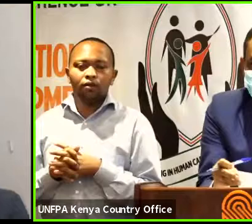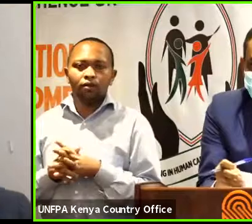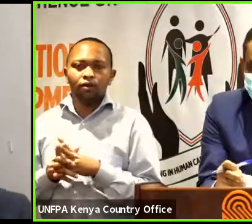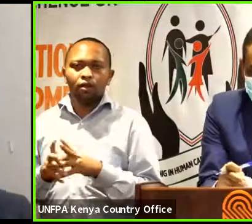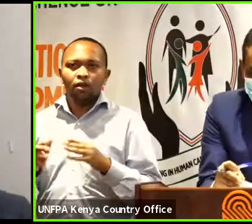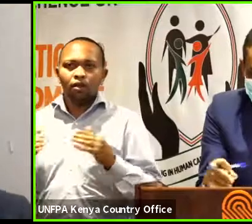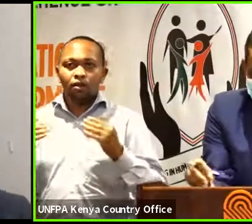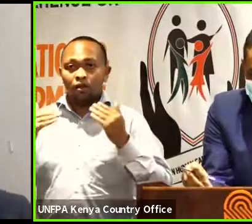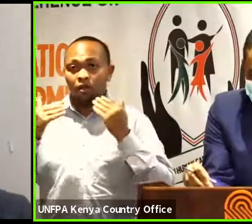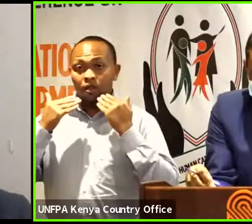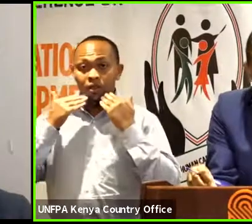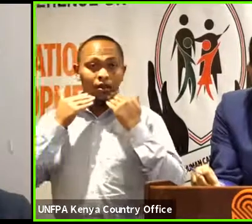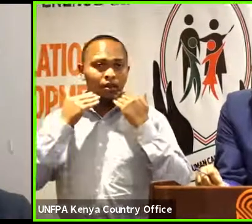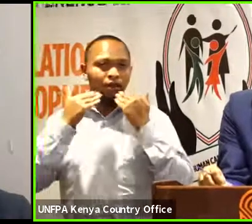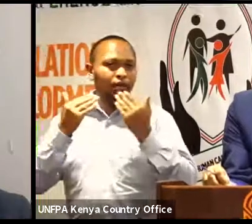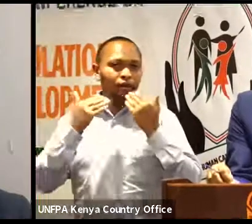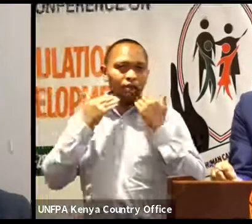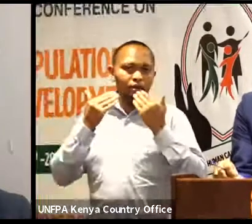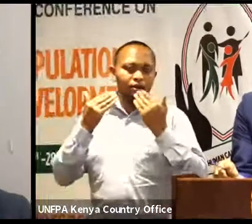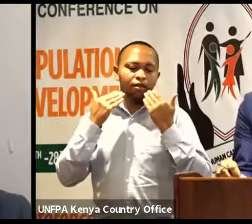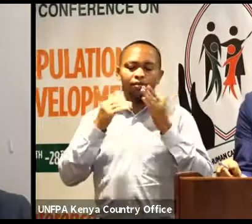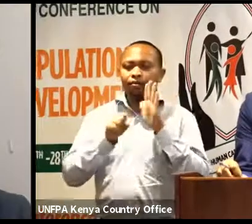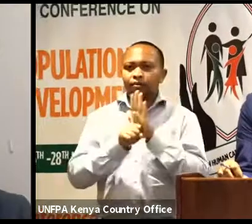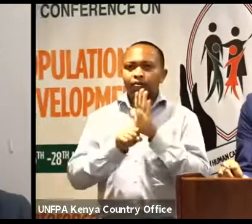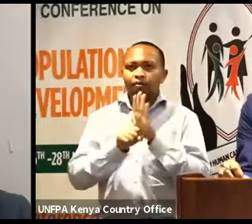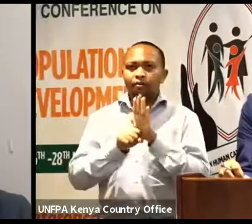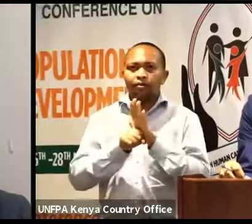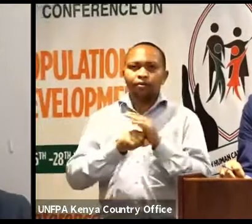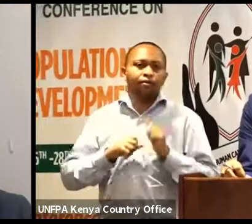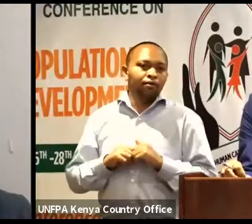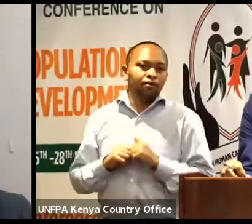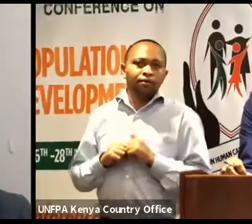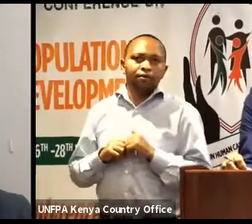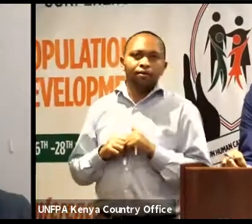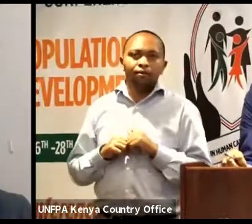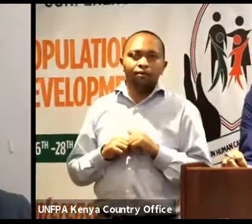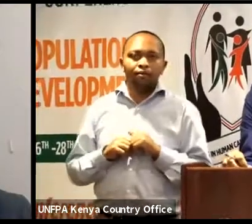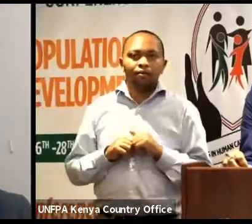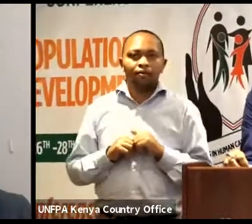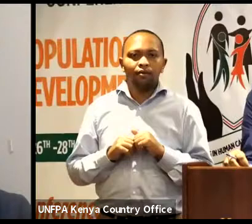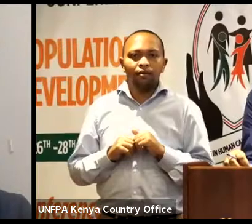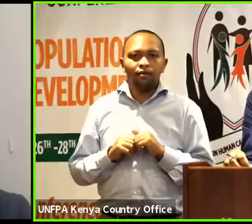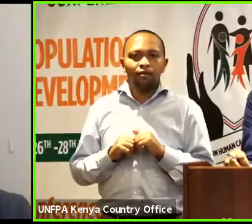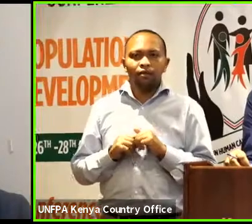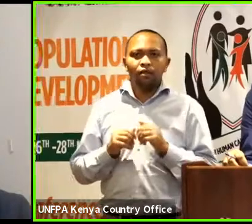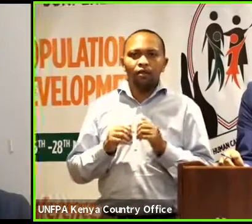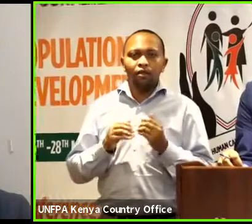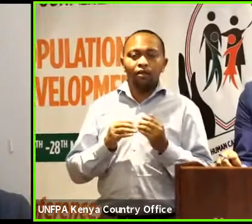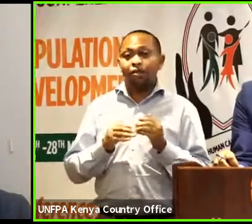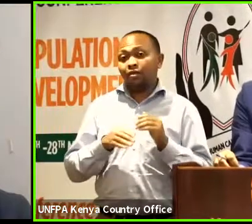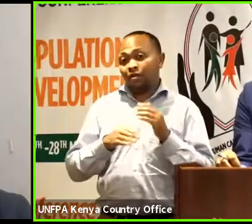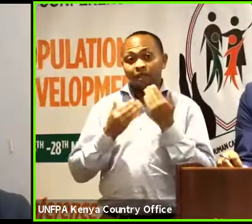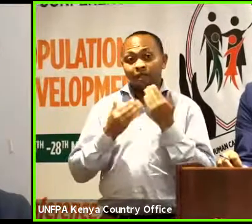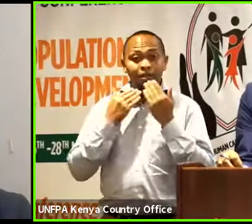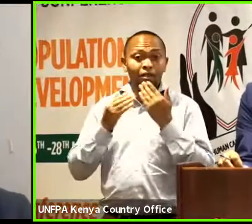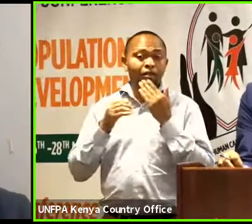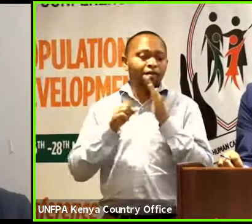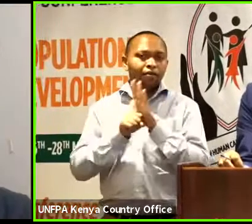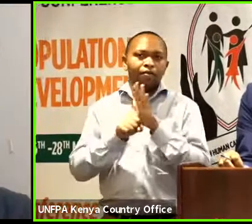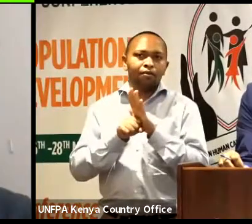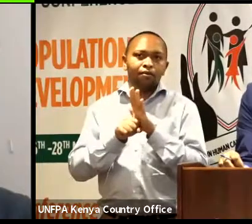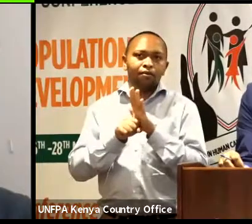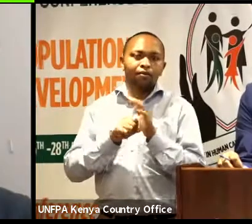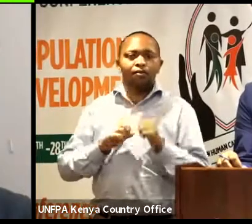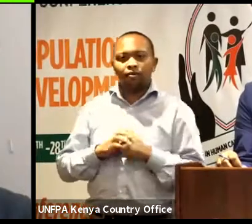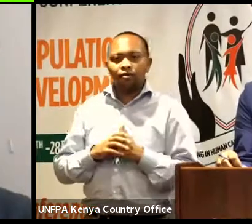you, Dr. Mikal. Thank you, Mheshimiwa. Thank you. Okay. Thank you, our former Director of Medical Service. Thank